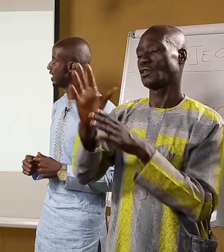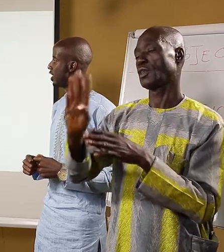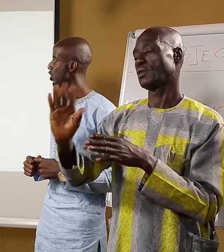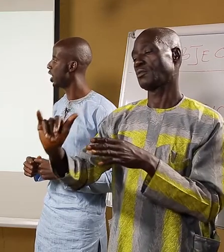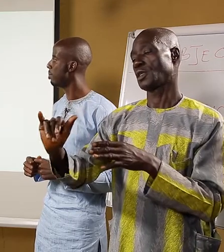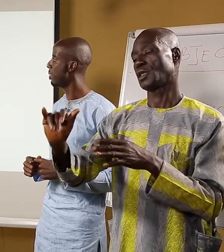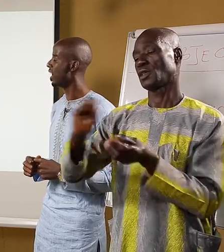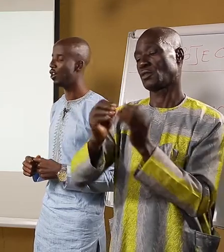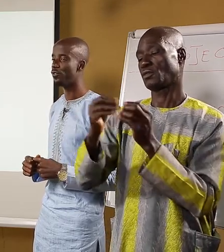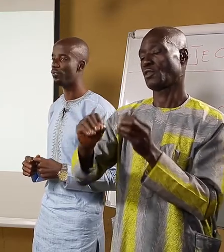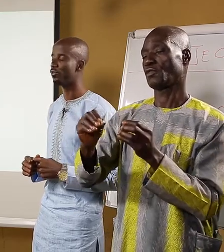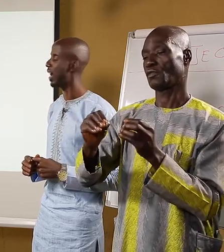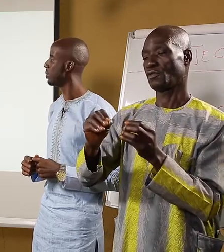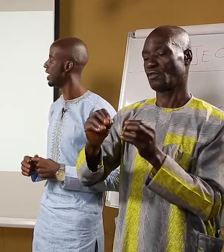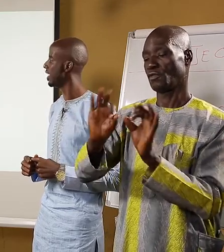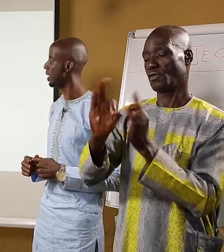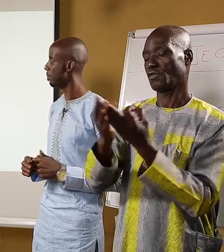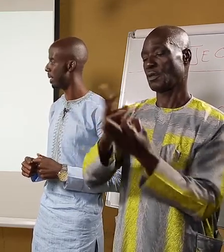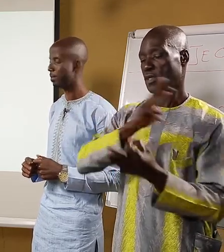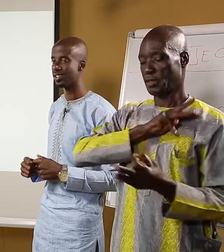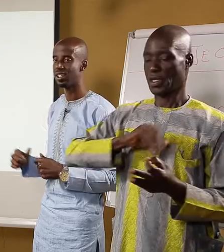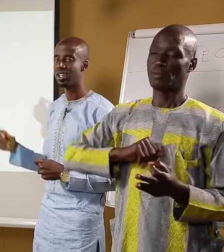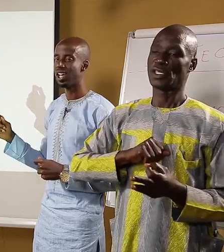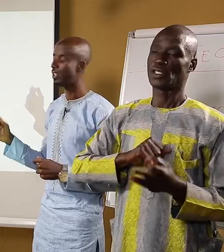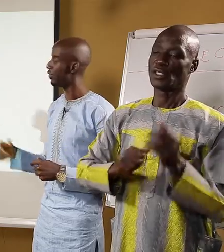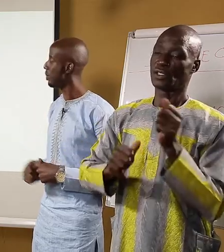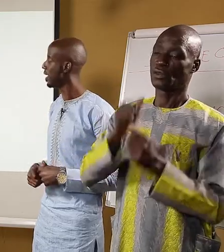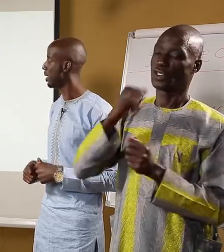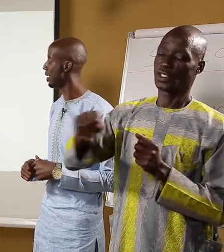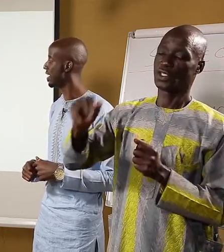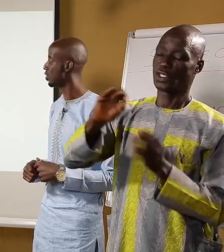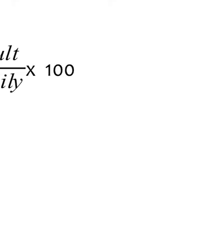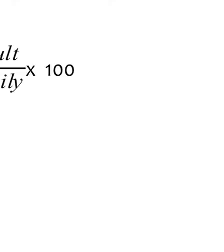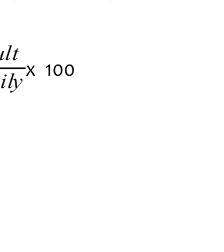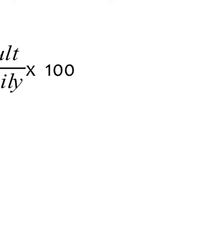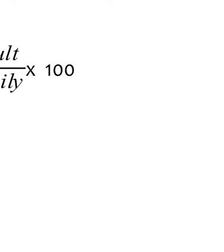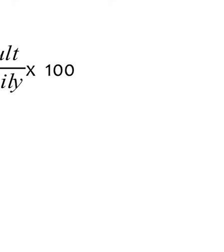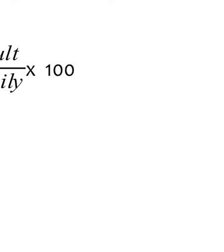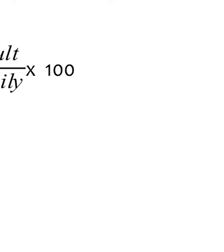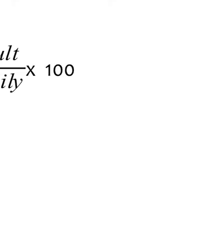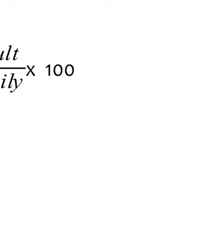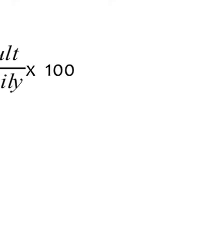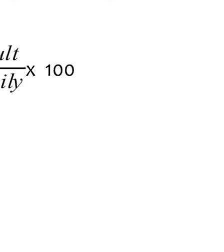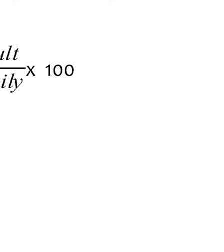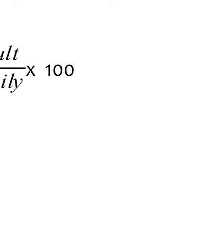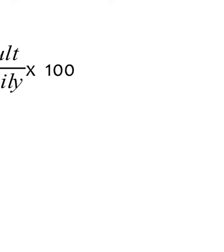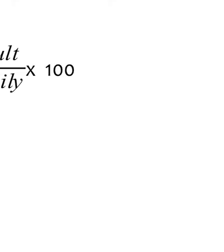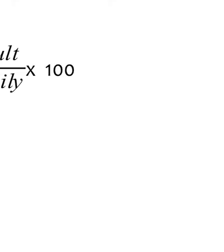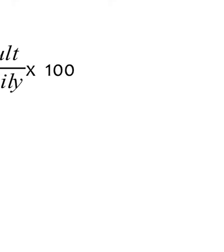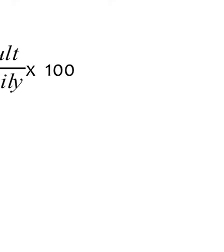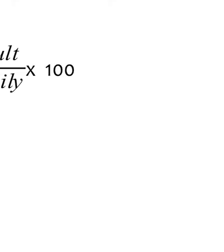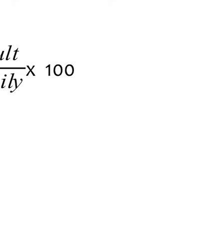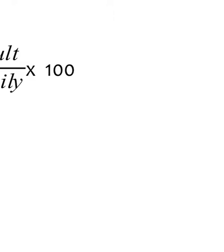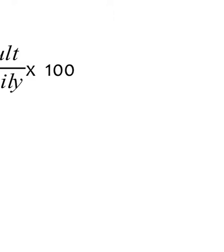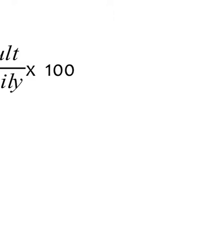by the number of family members. And the family members, we have 5. So that gives